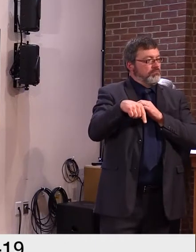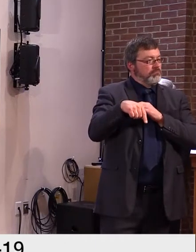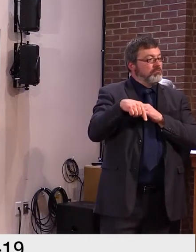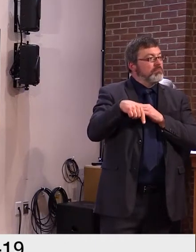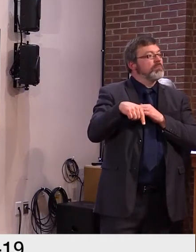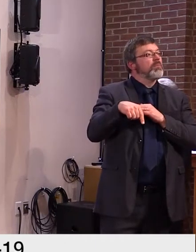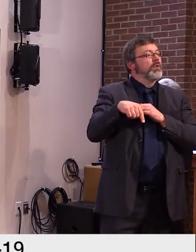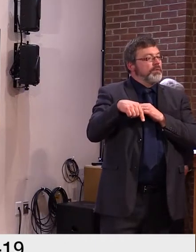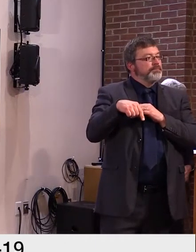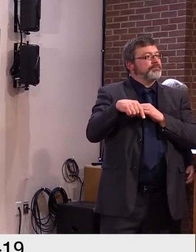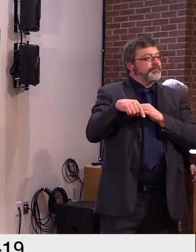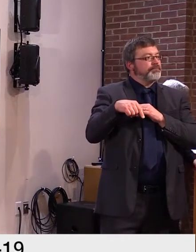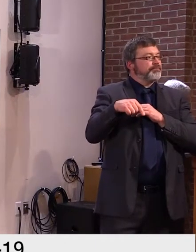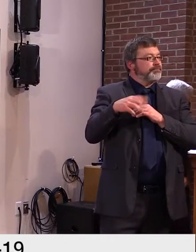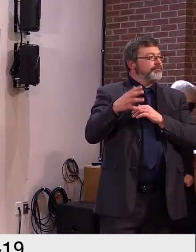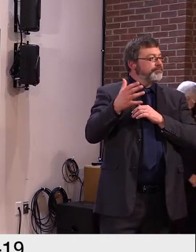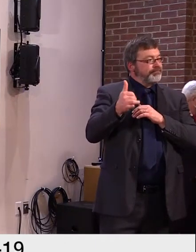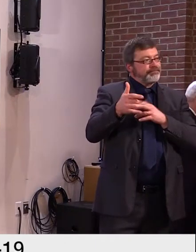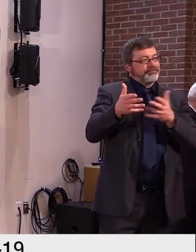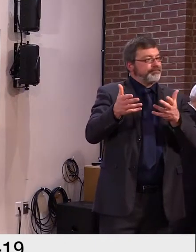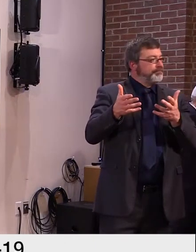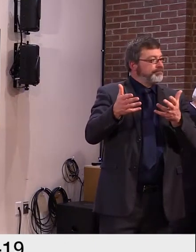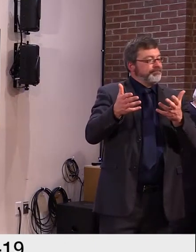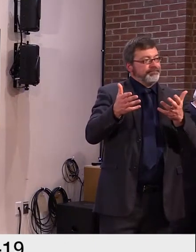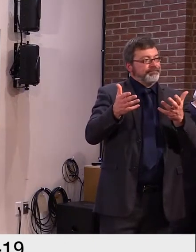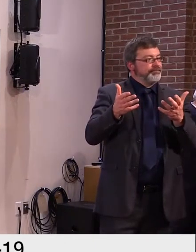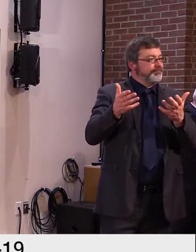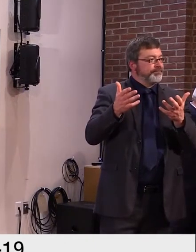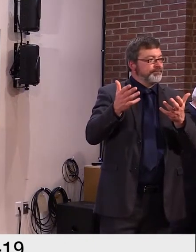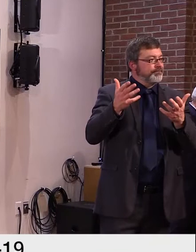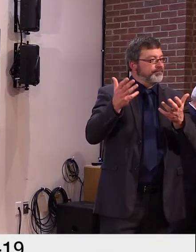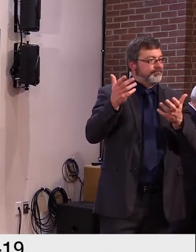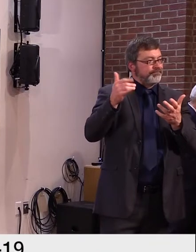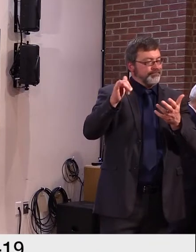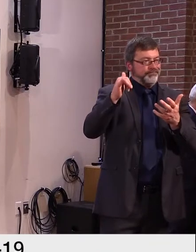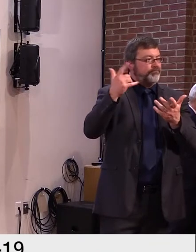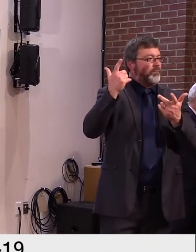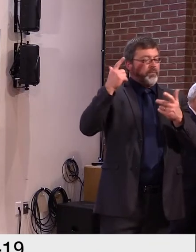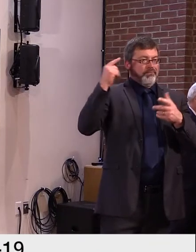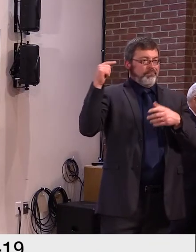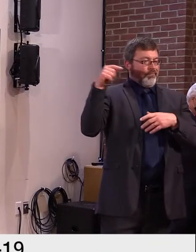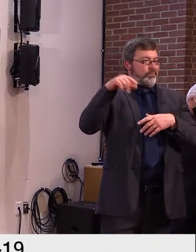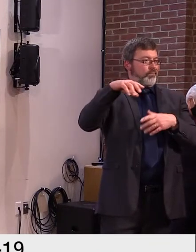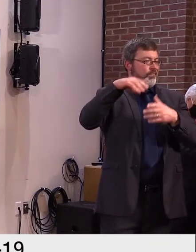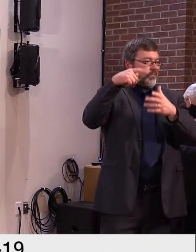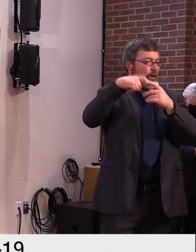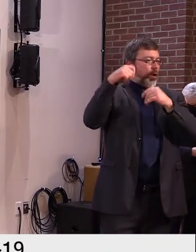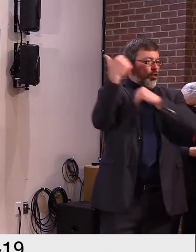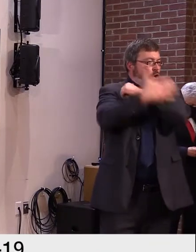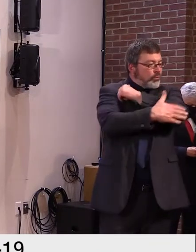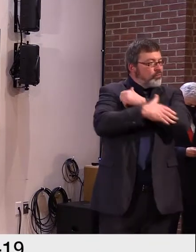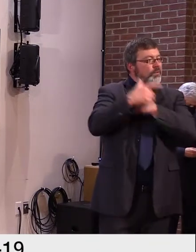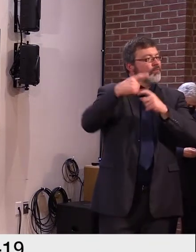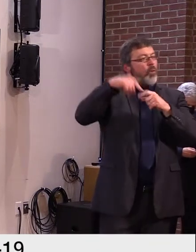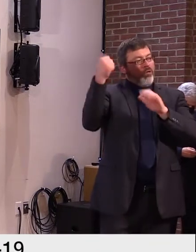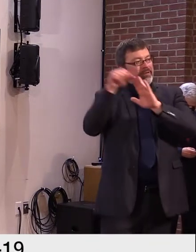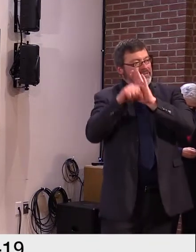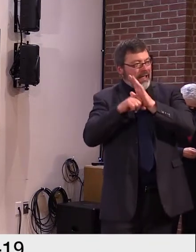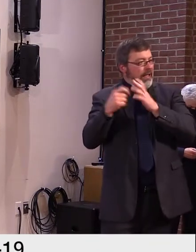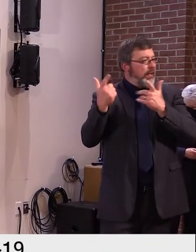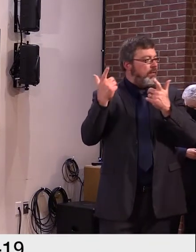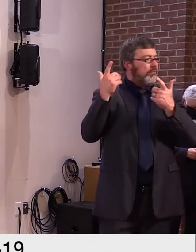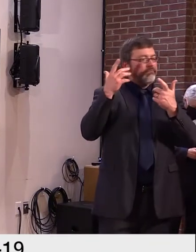that regularly cross the border from counties and other states that have higher case numbers to work in, say, manufacturing facilities, for